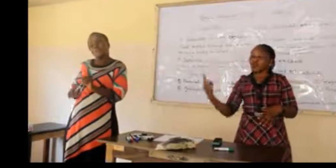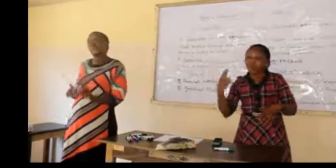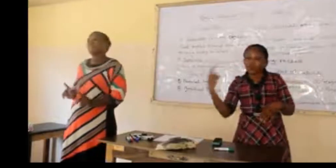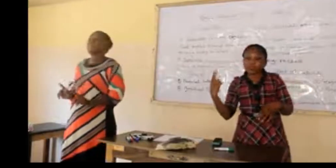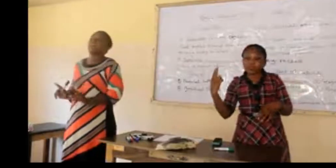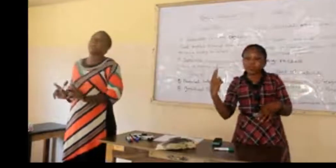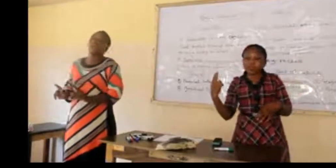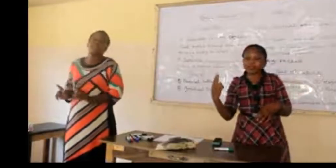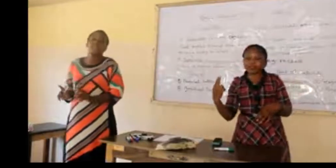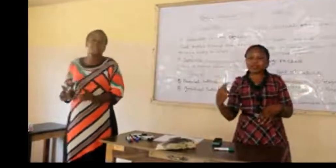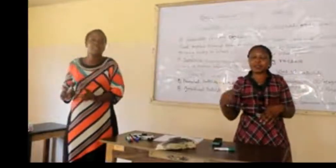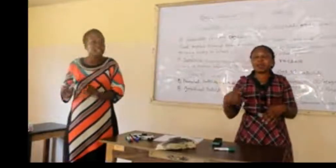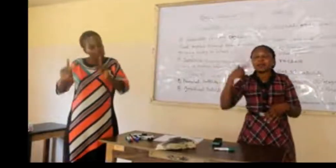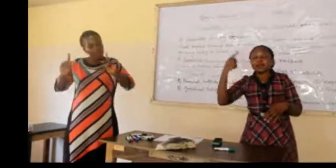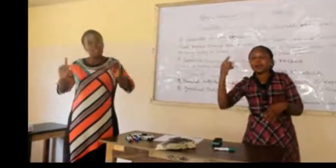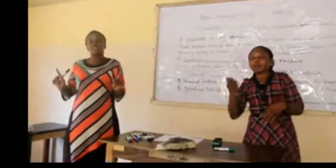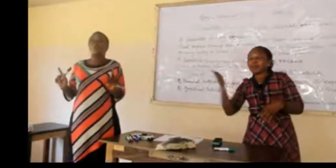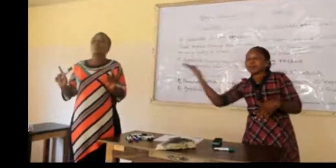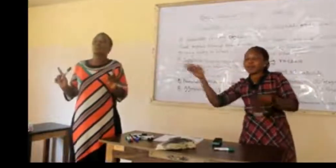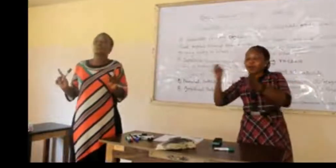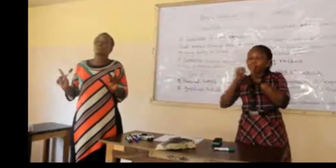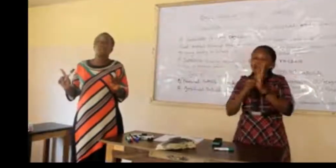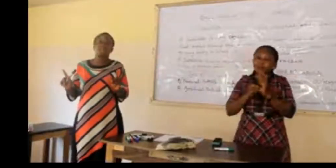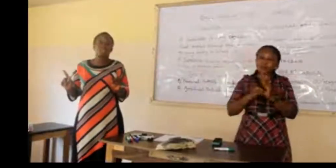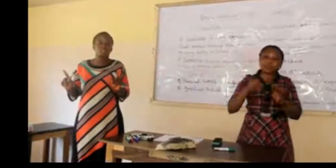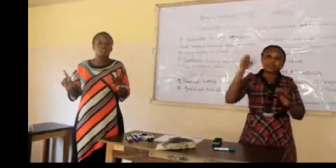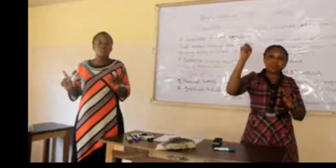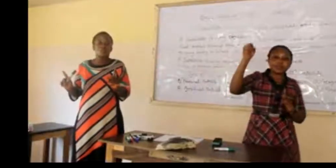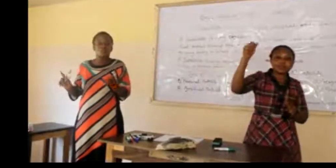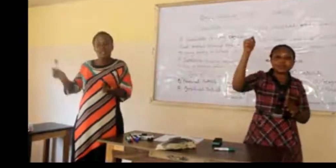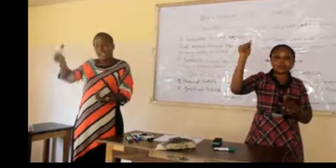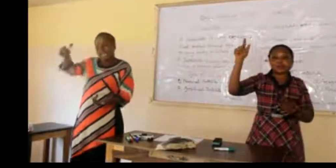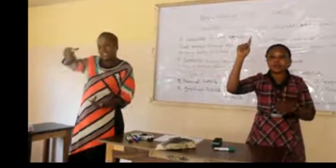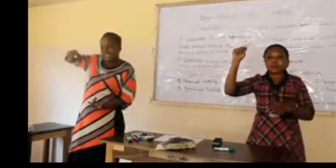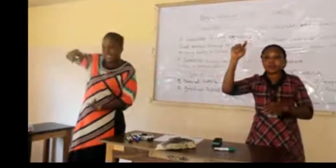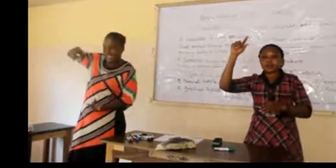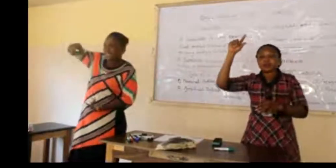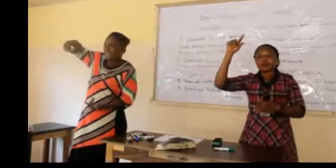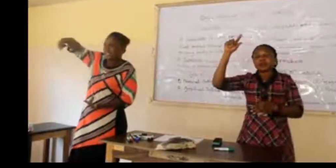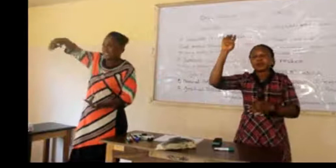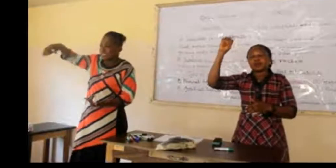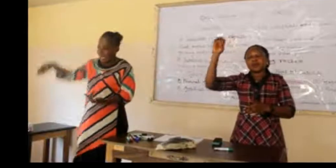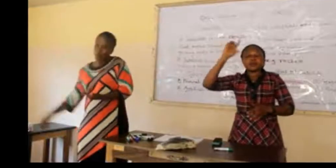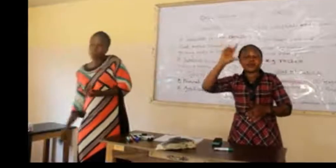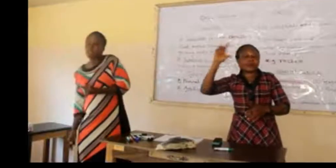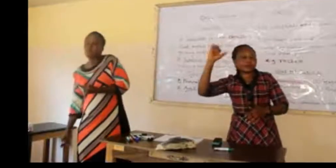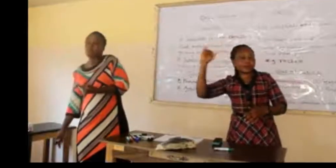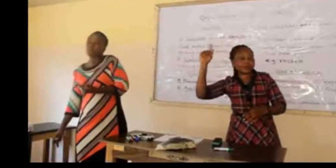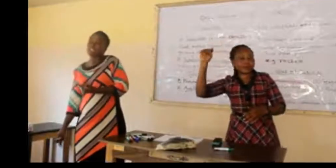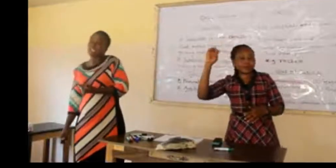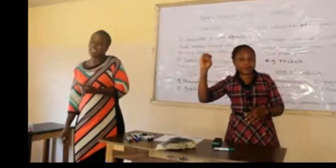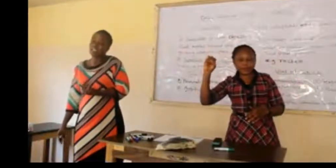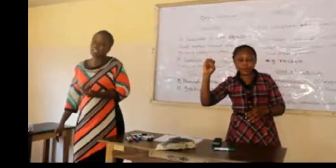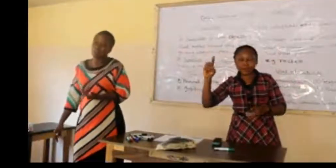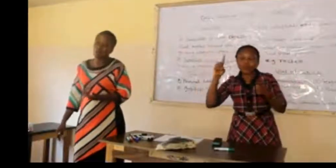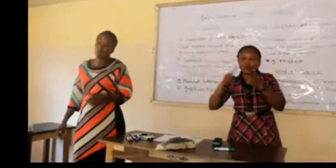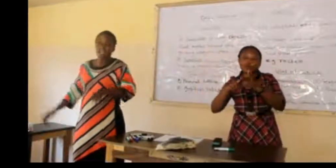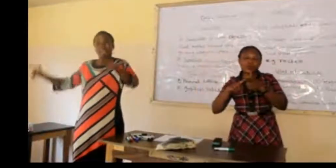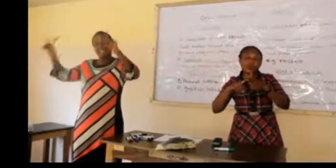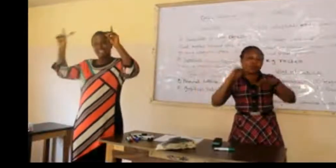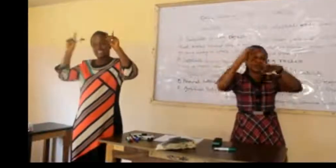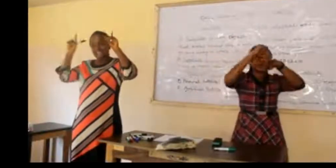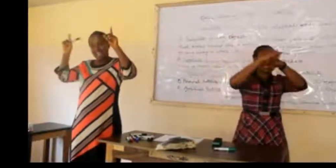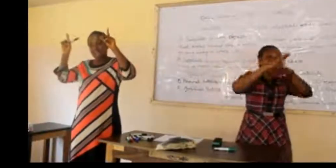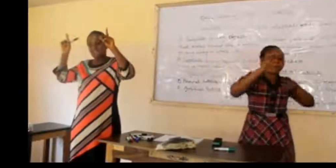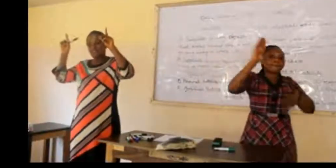that very missile any place they want to fight, whether in the downest part of the earth,